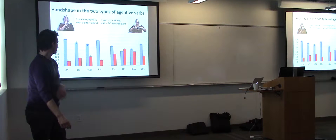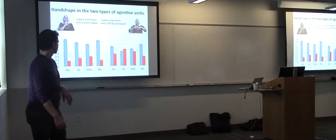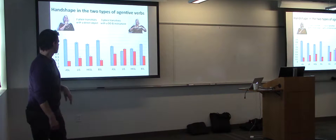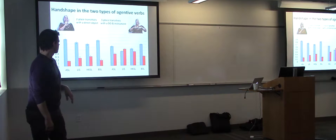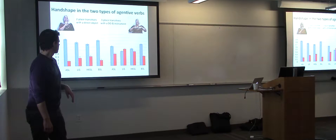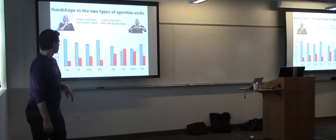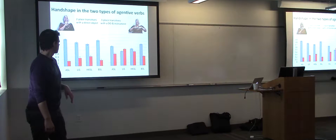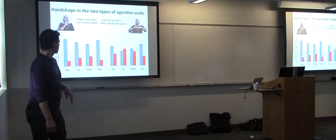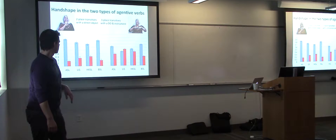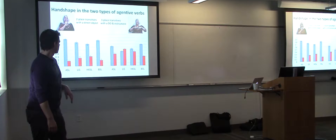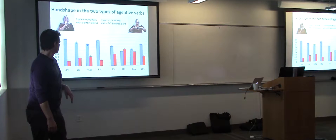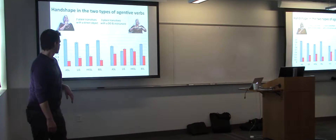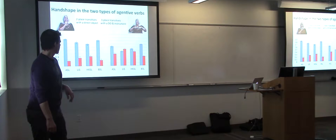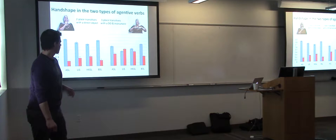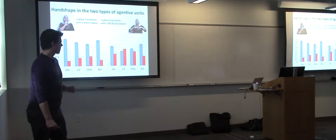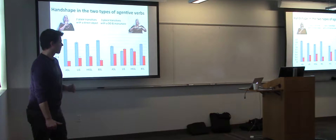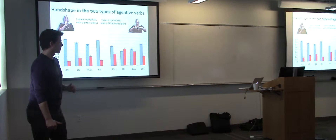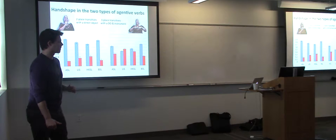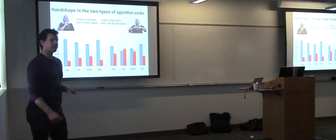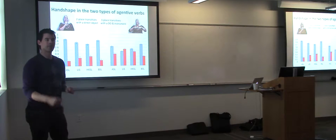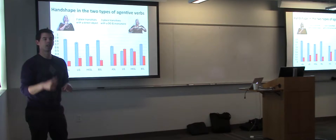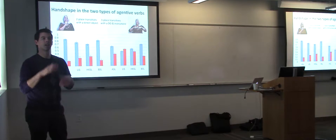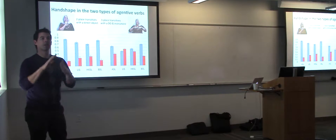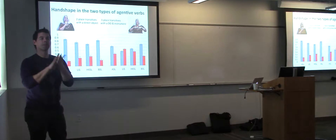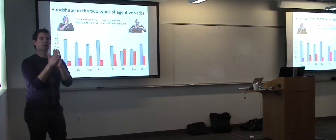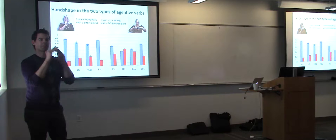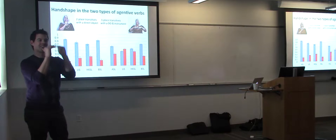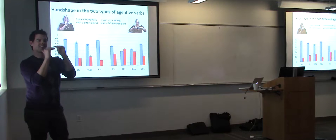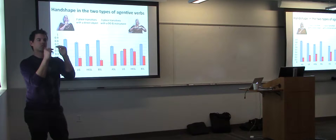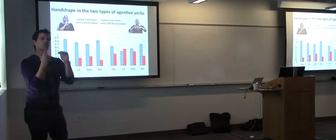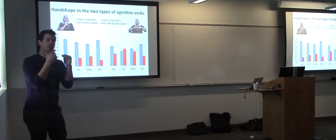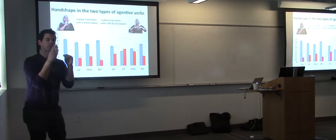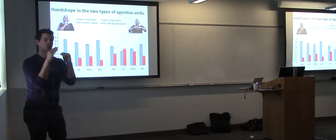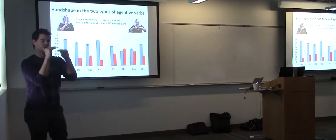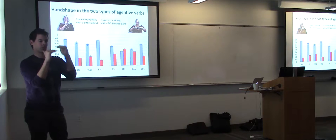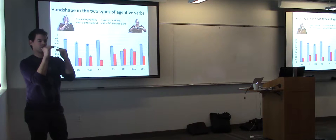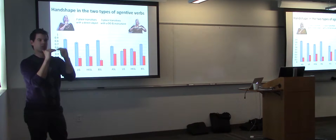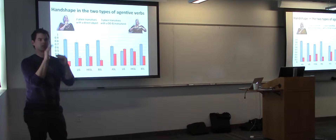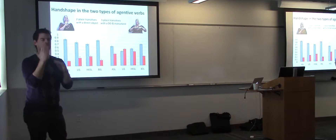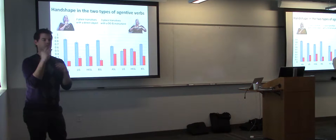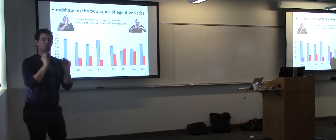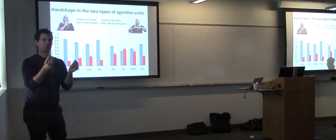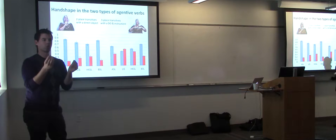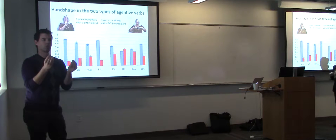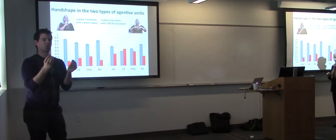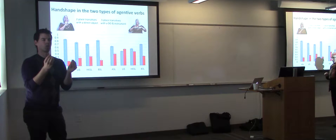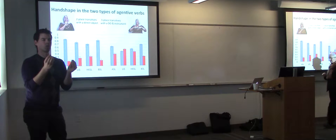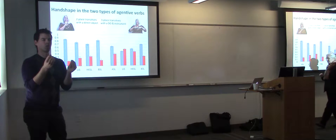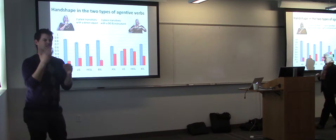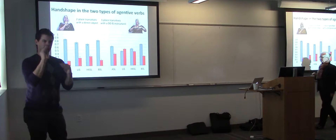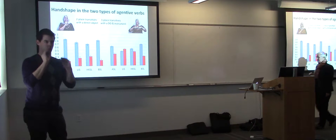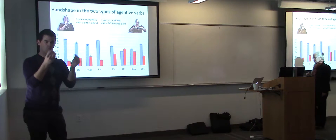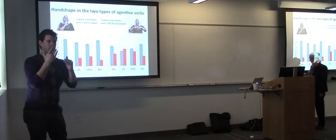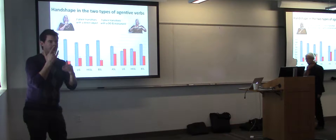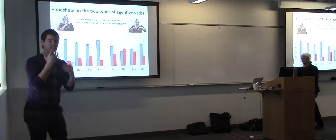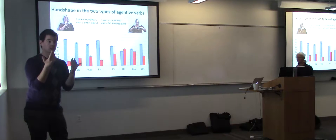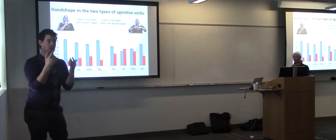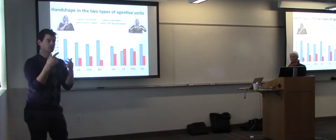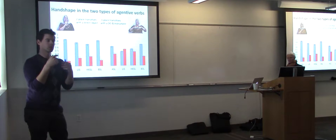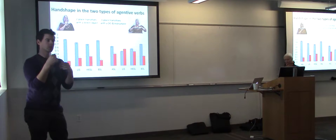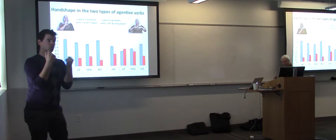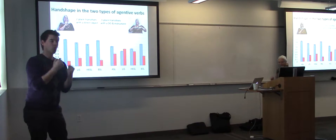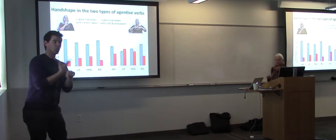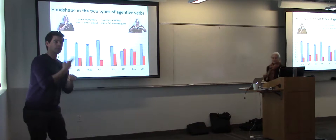pattern such that there is no preference anymore. So there are many, many more object handshakes that